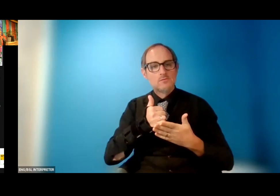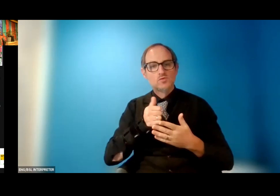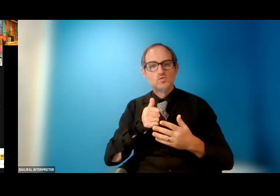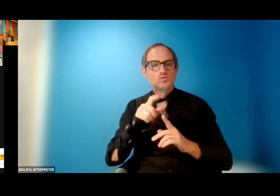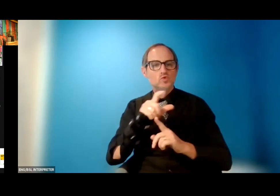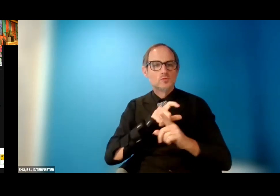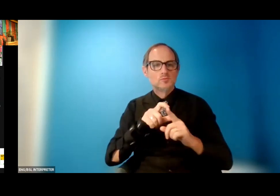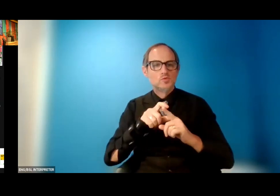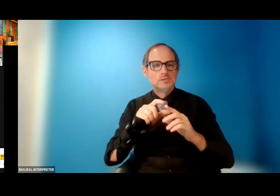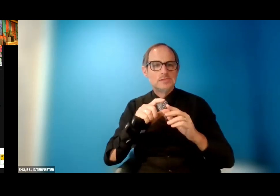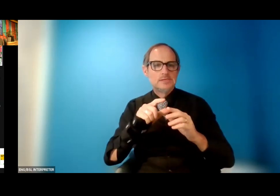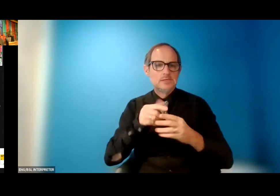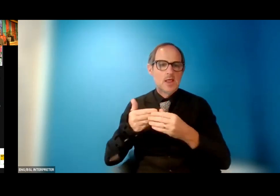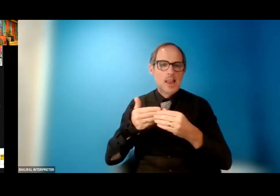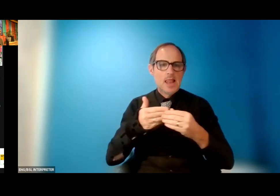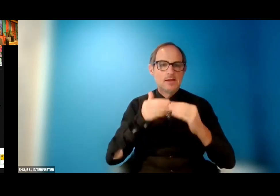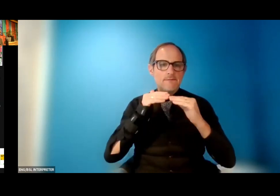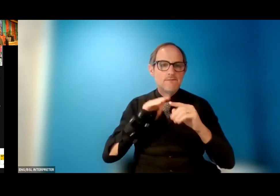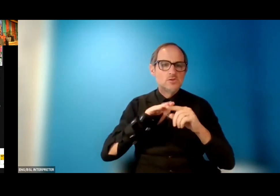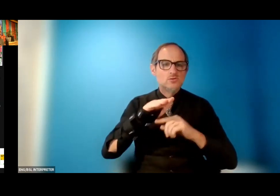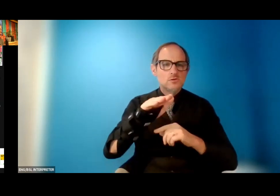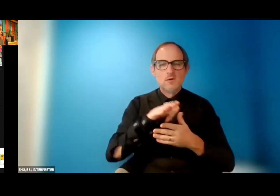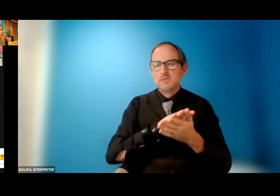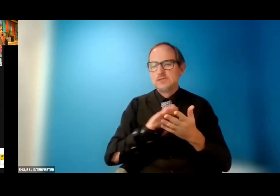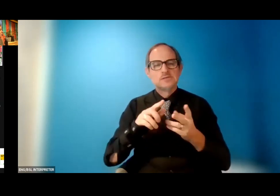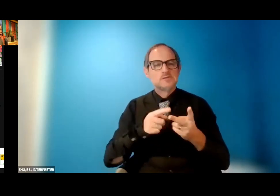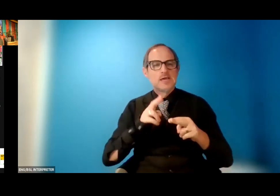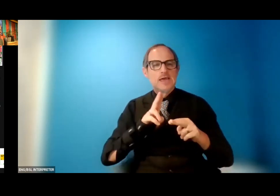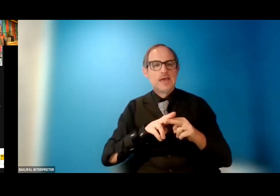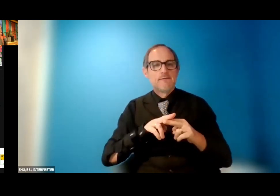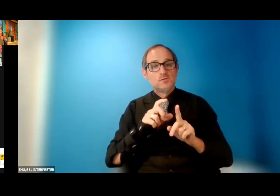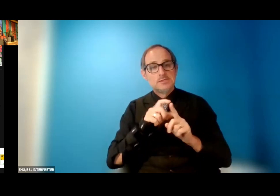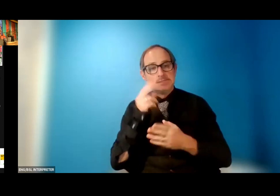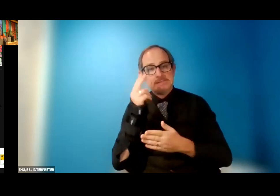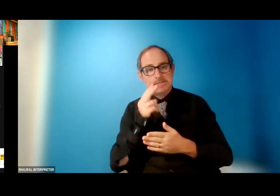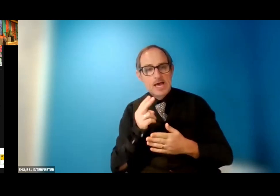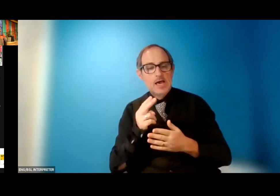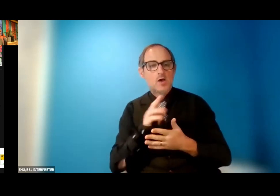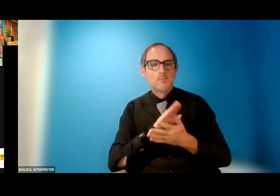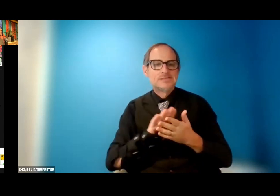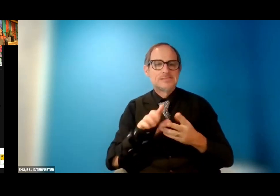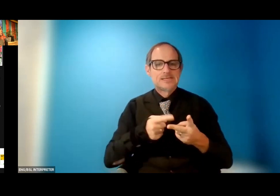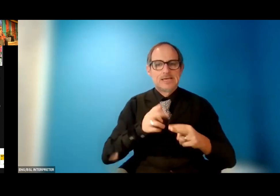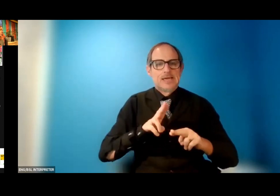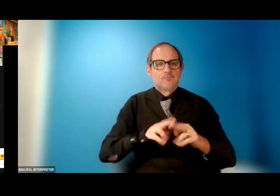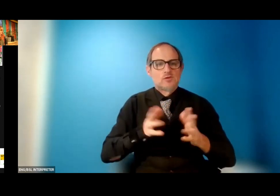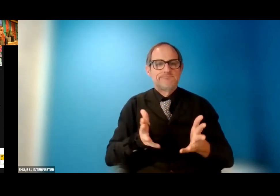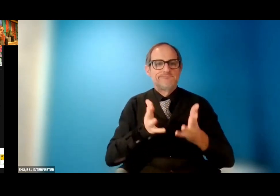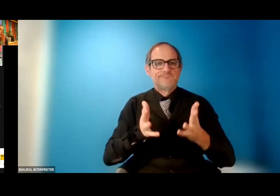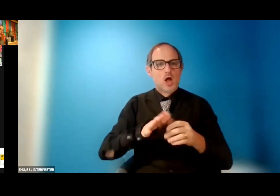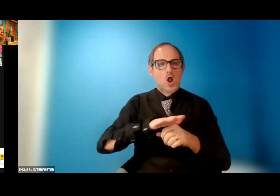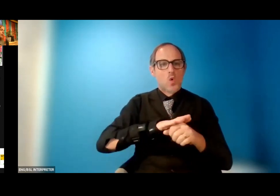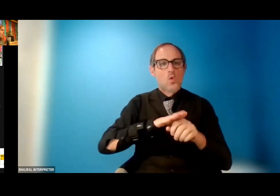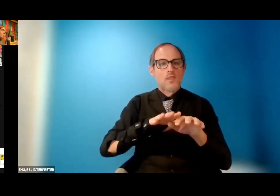it mean to be thriving for us? If we were to co-create, to think about how we can thrive locally and enable people elsewhere to